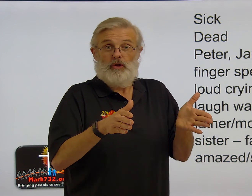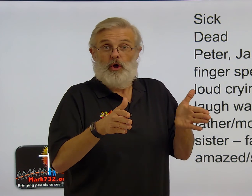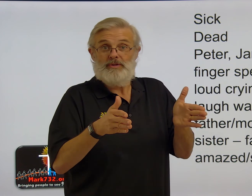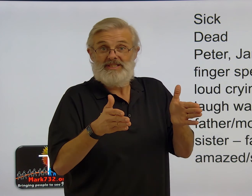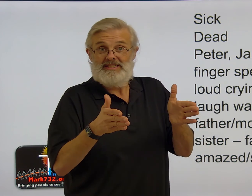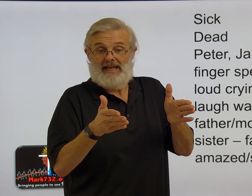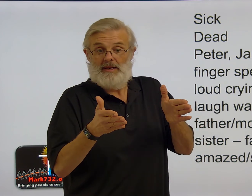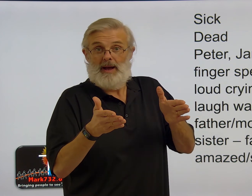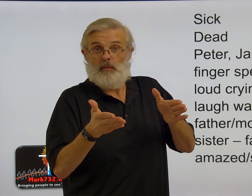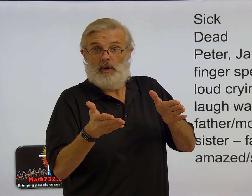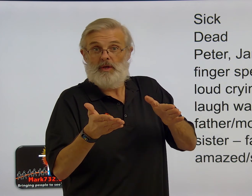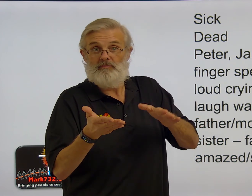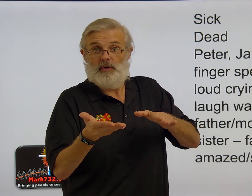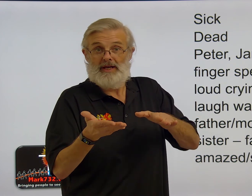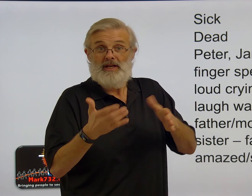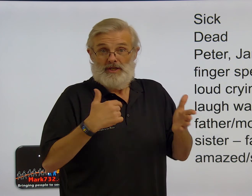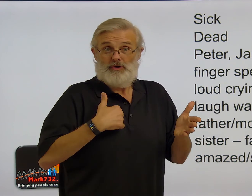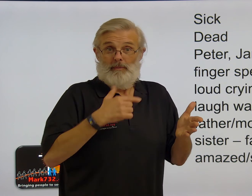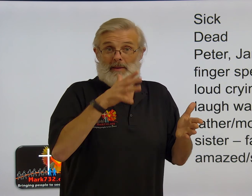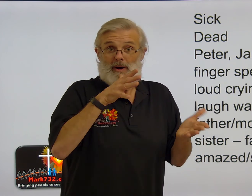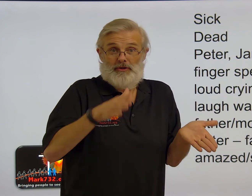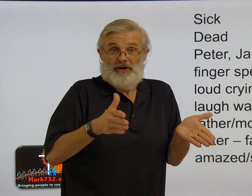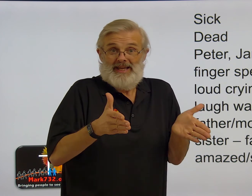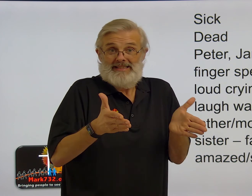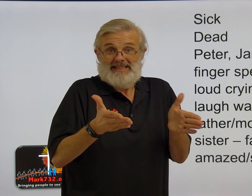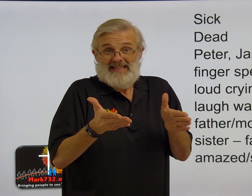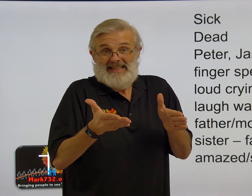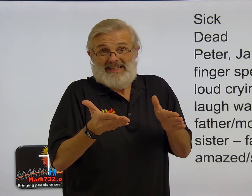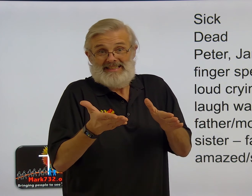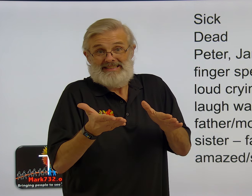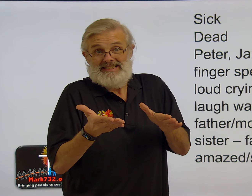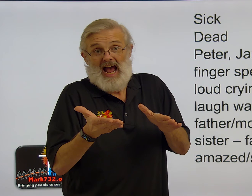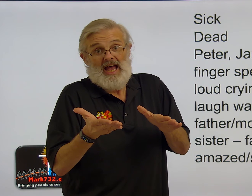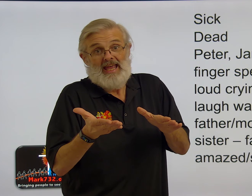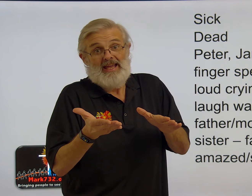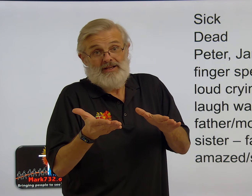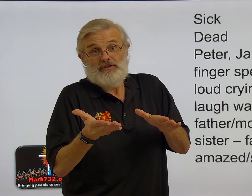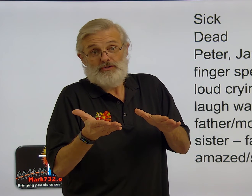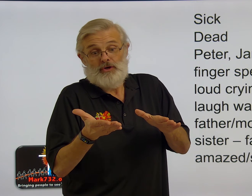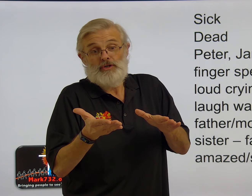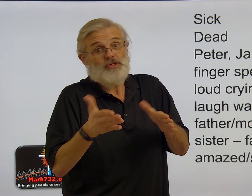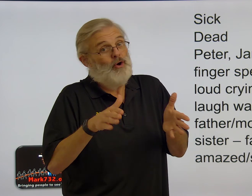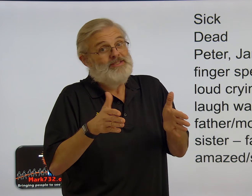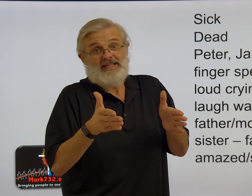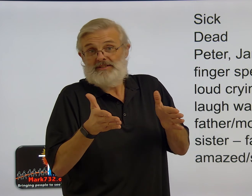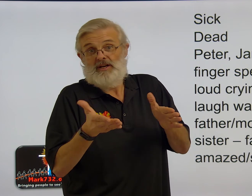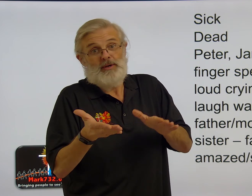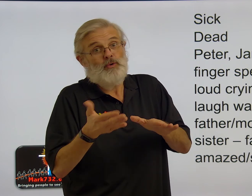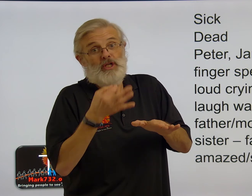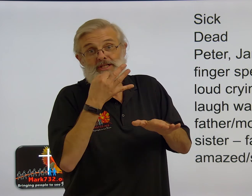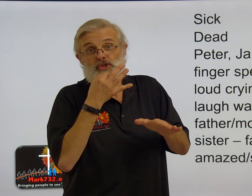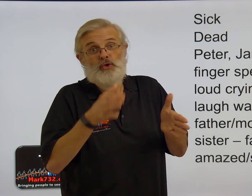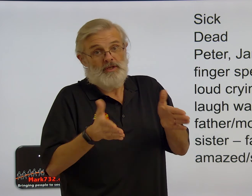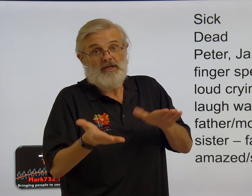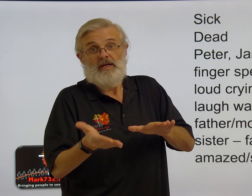it's getting by where you put it. So my mother is dying, so you show it's going to be really soon. So you